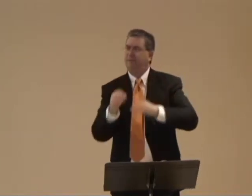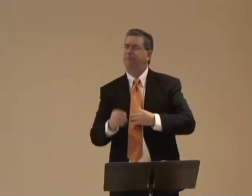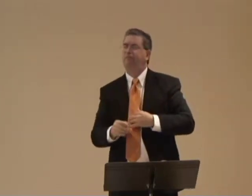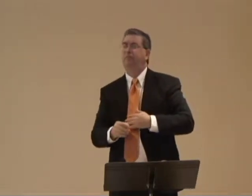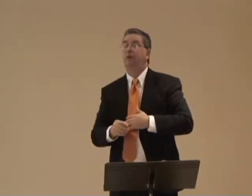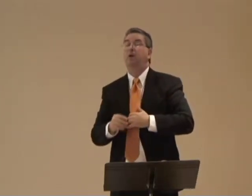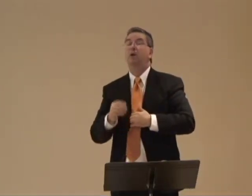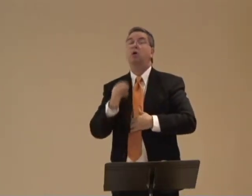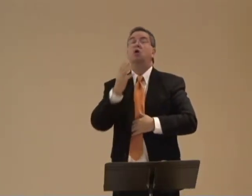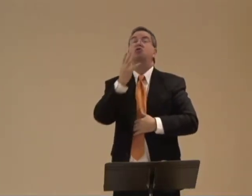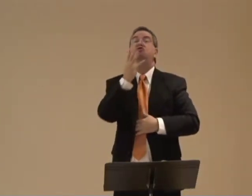Egypt.